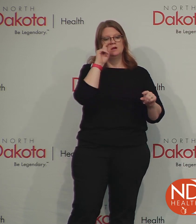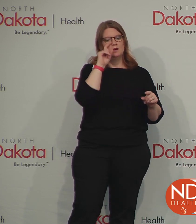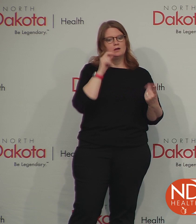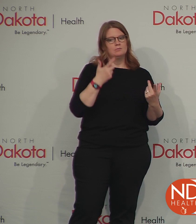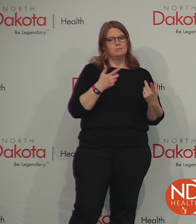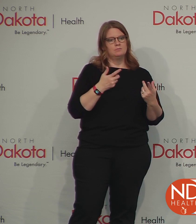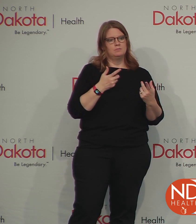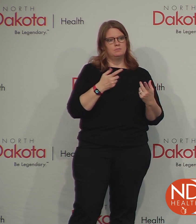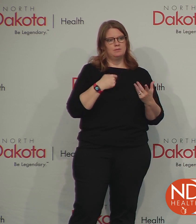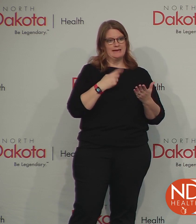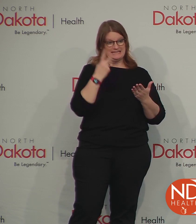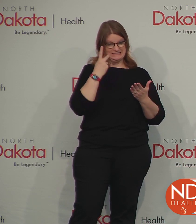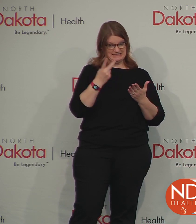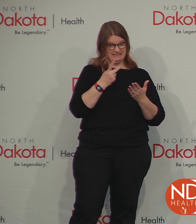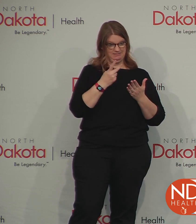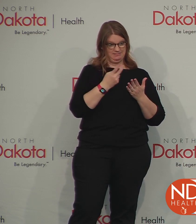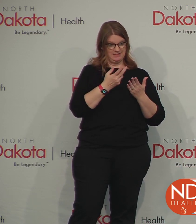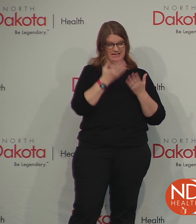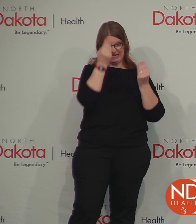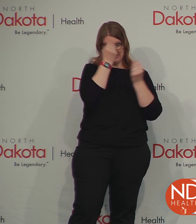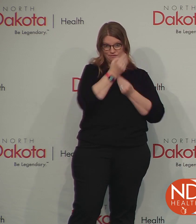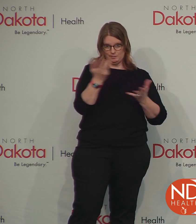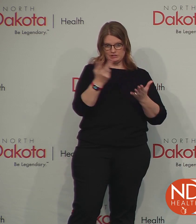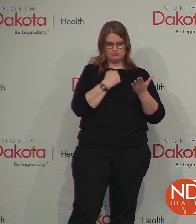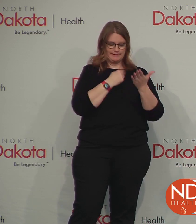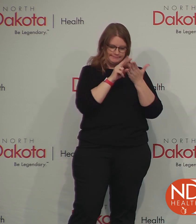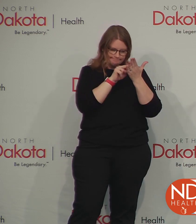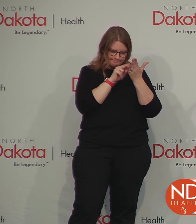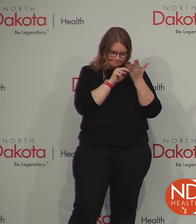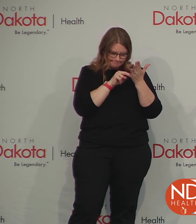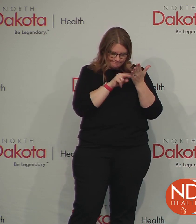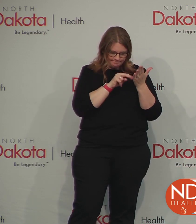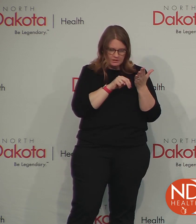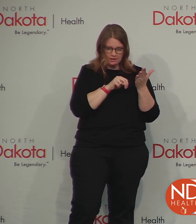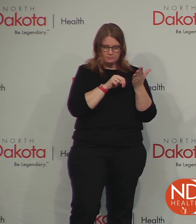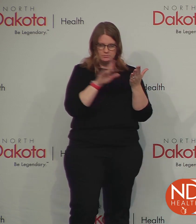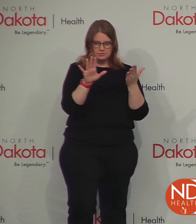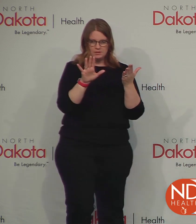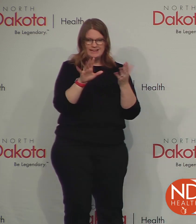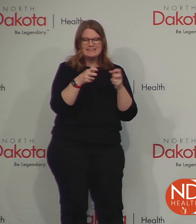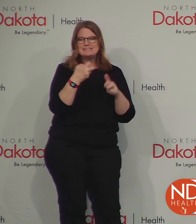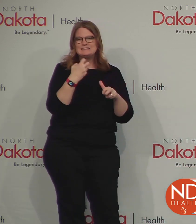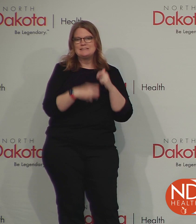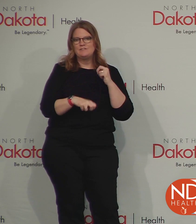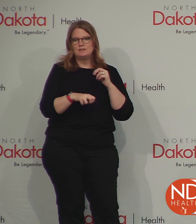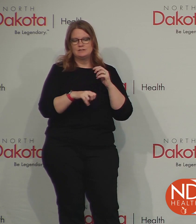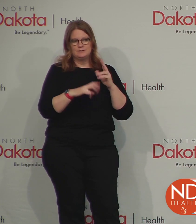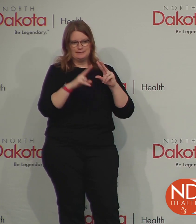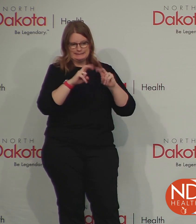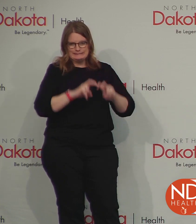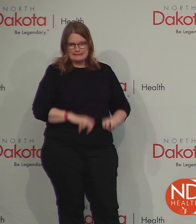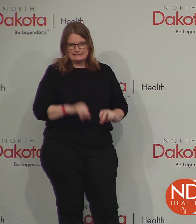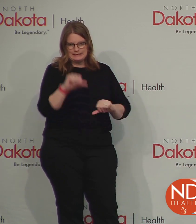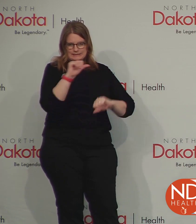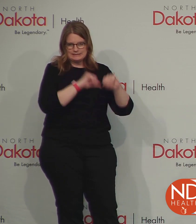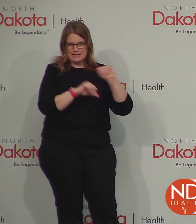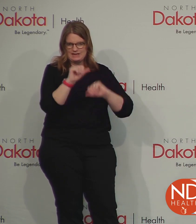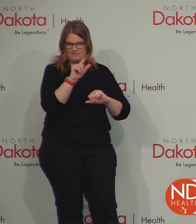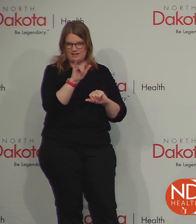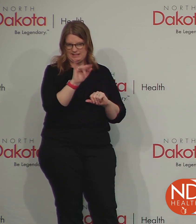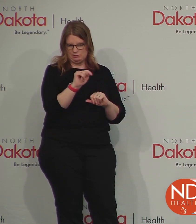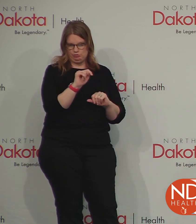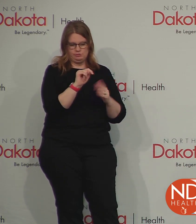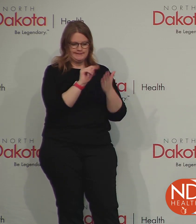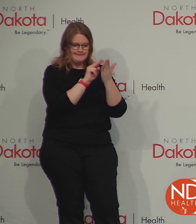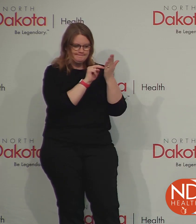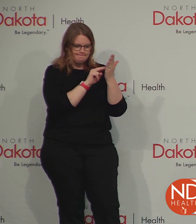But when I looked at the literature, and this is the difficulty of assessing scientific literature, is